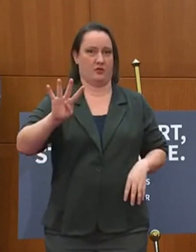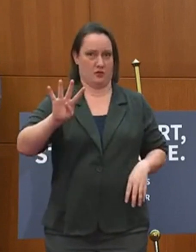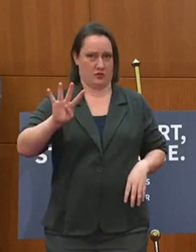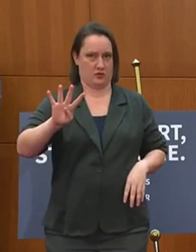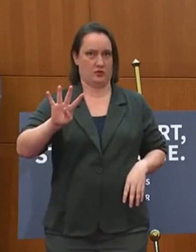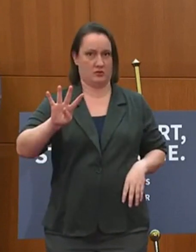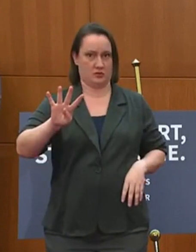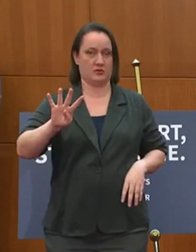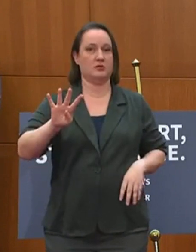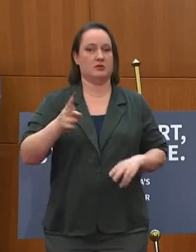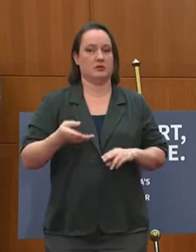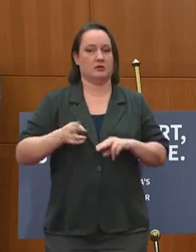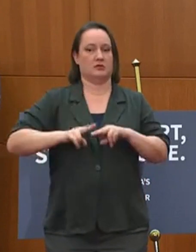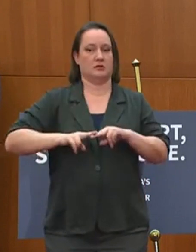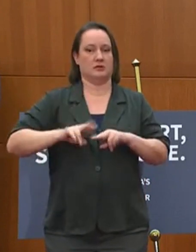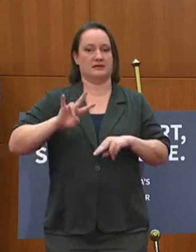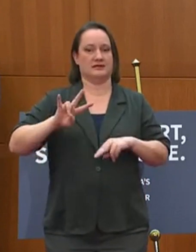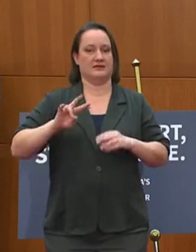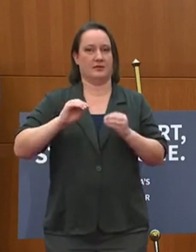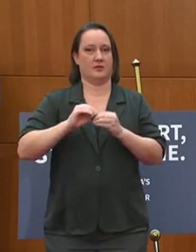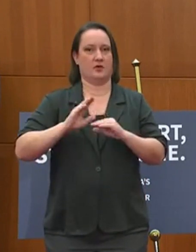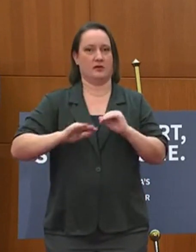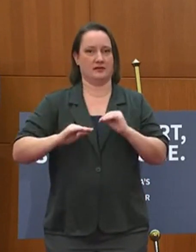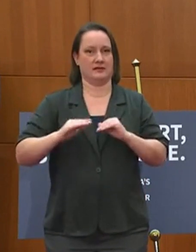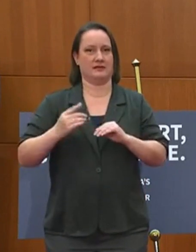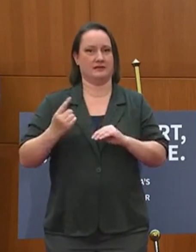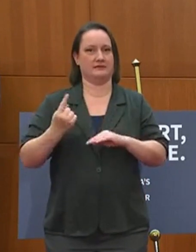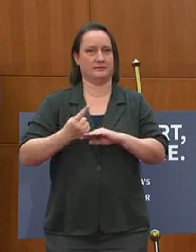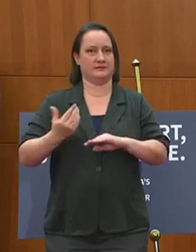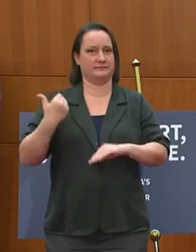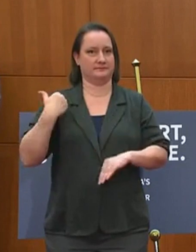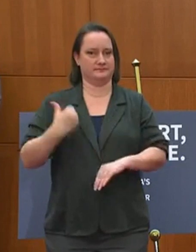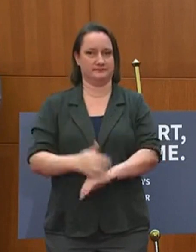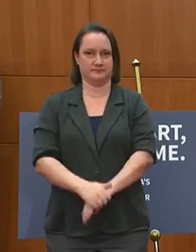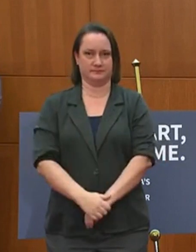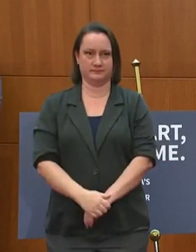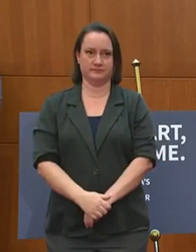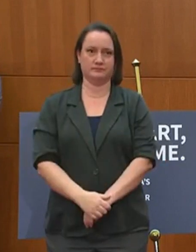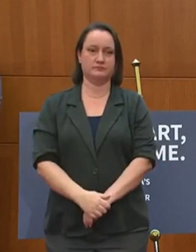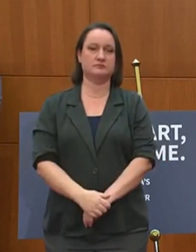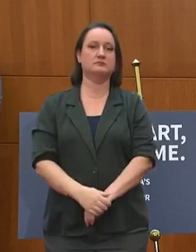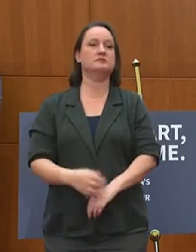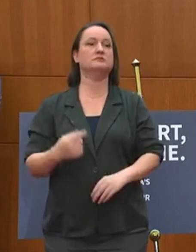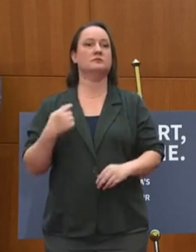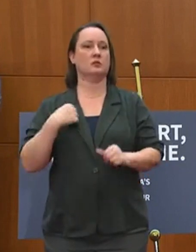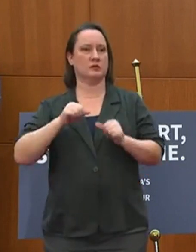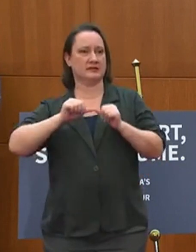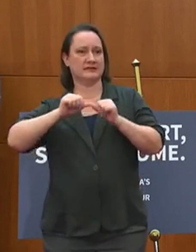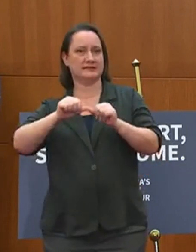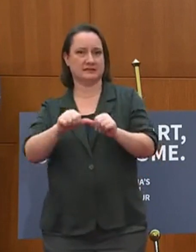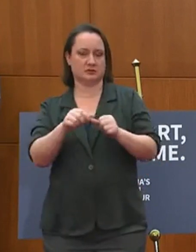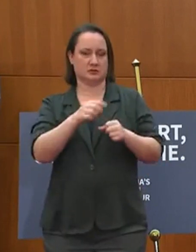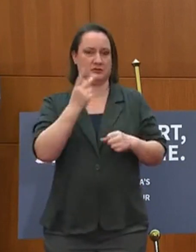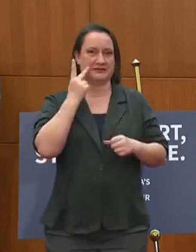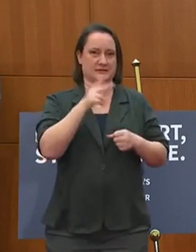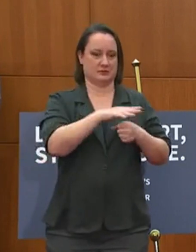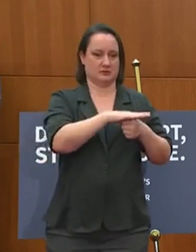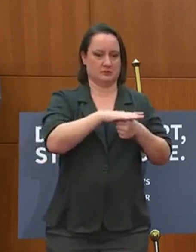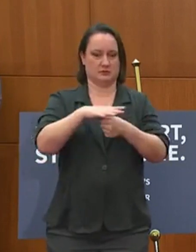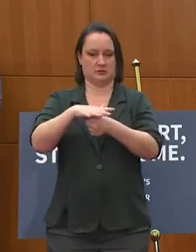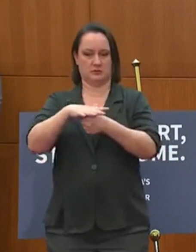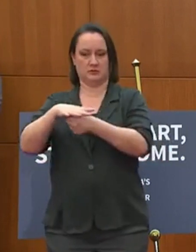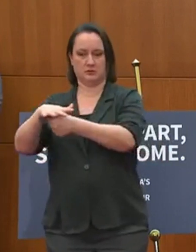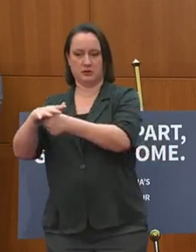more than the prior 24-hour period. We continue to have a cluster of a high number